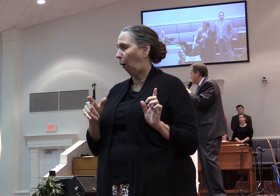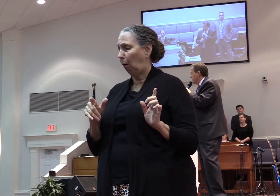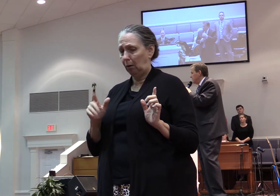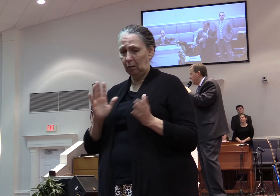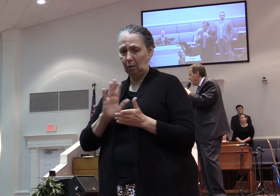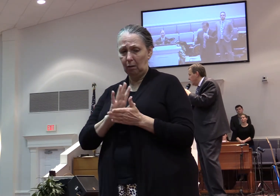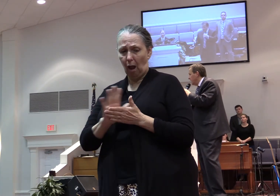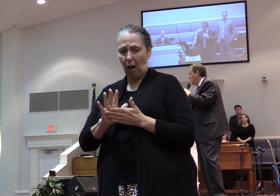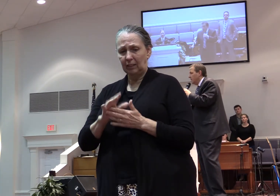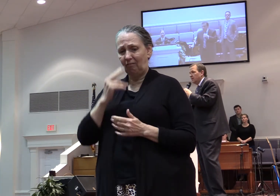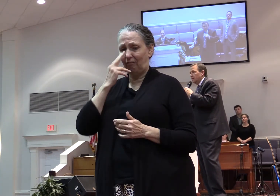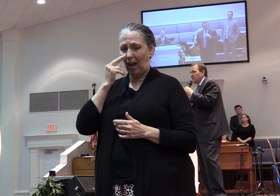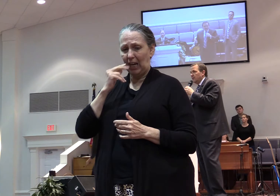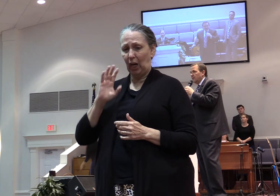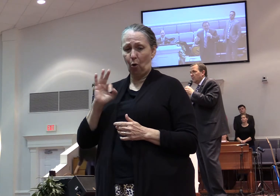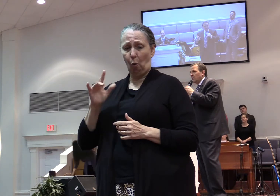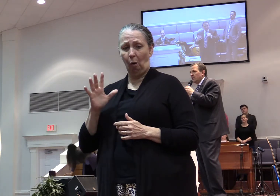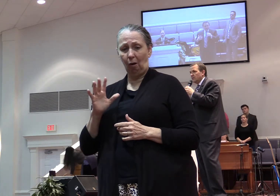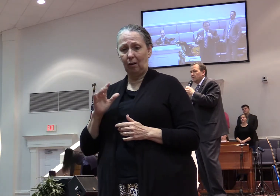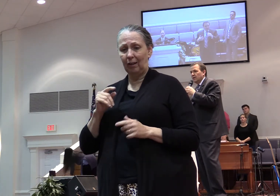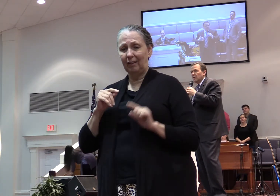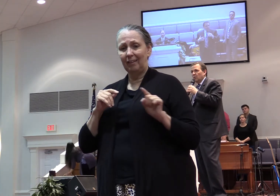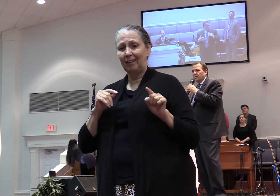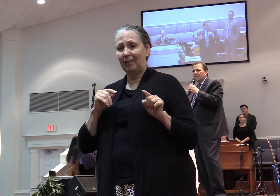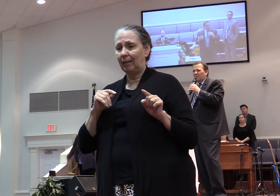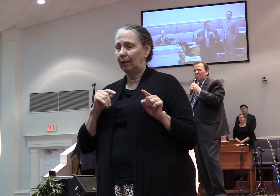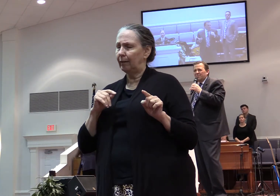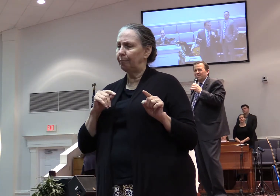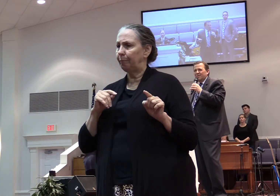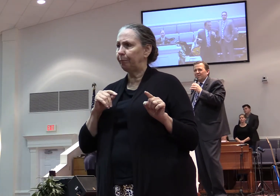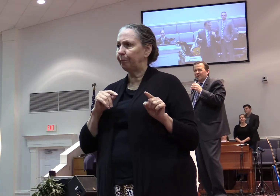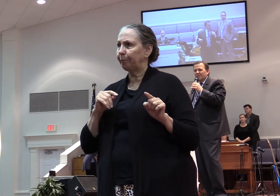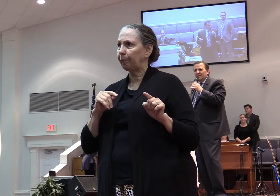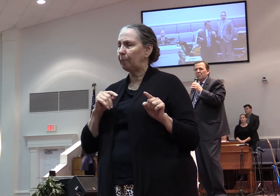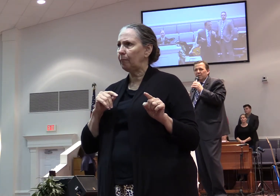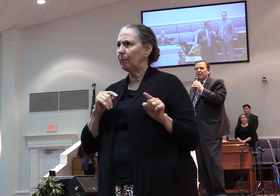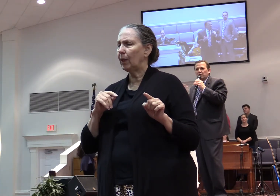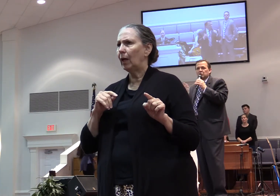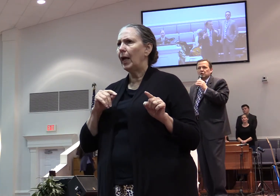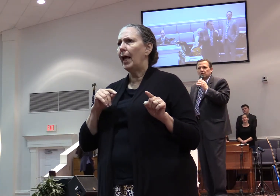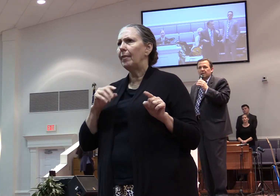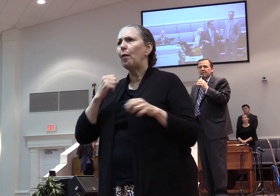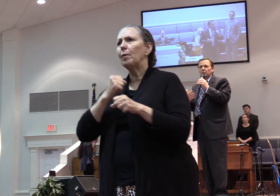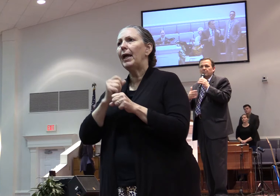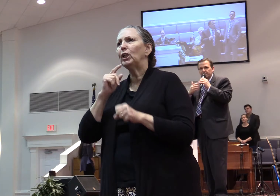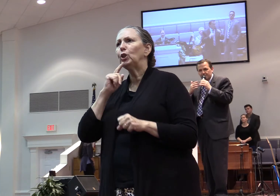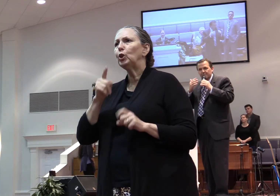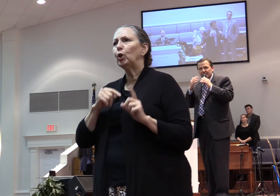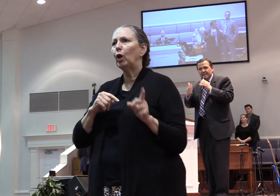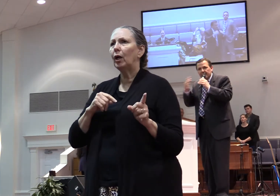dress, the funny, the one that, well, they weren't. They were making sure that they